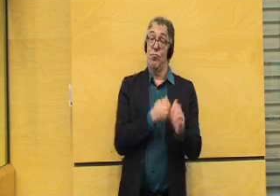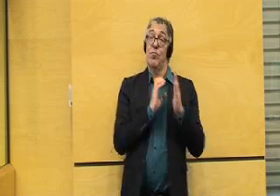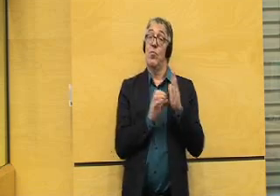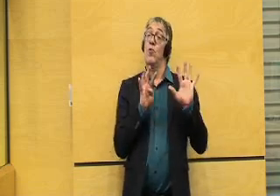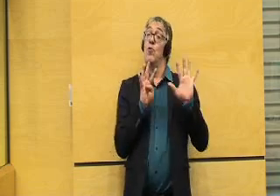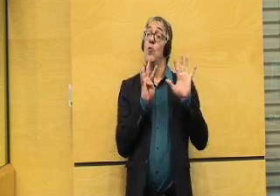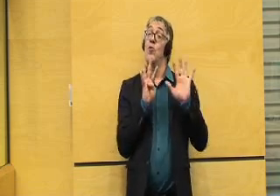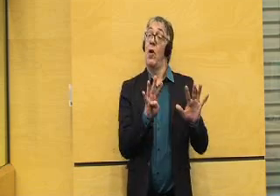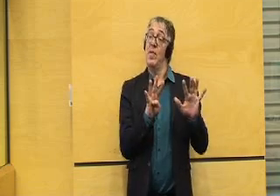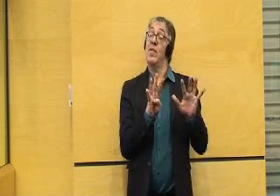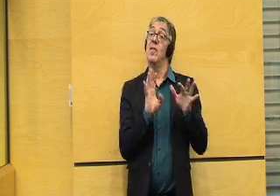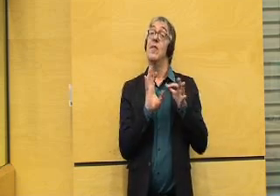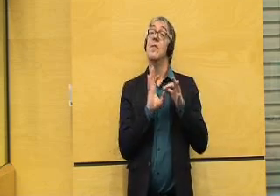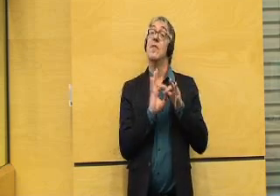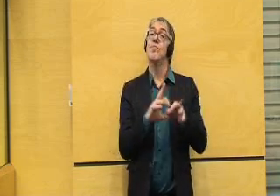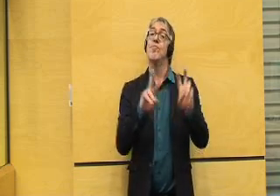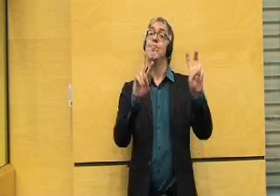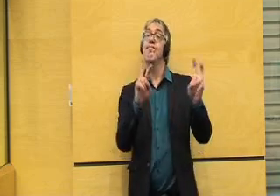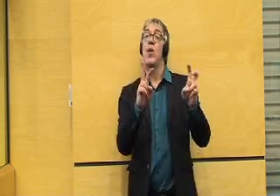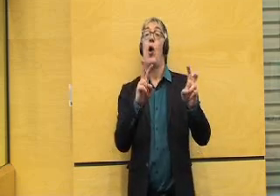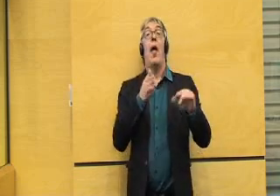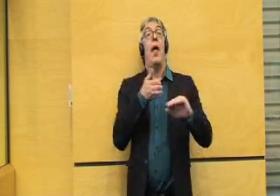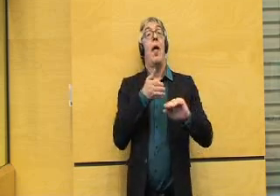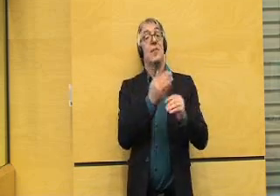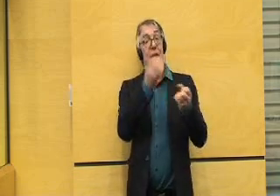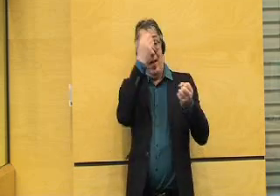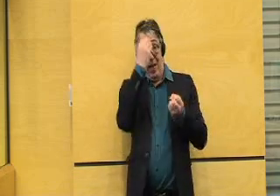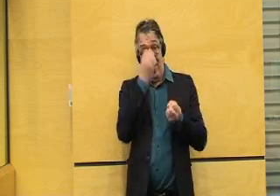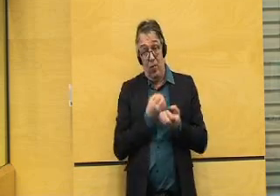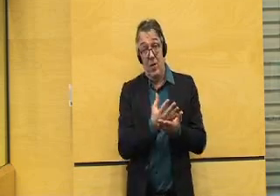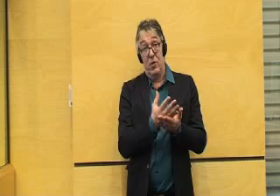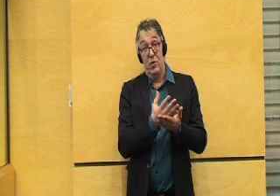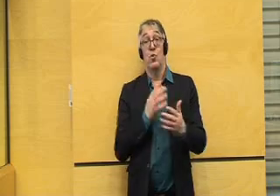looking forward to your responses. Thank you kindly.